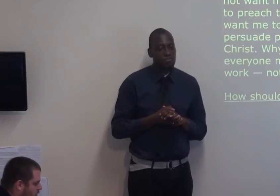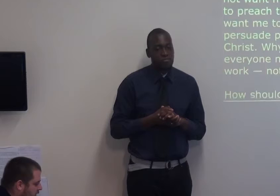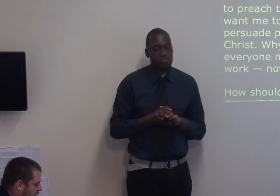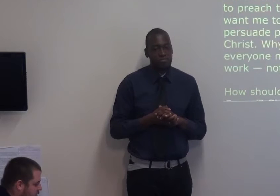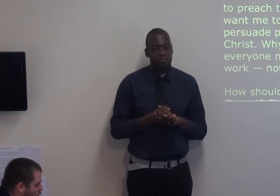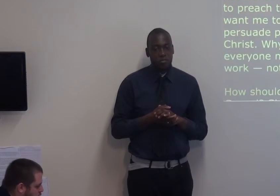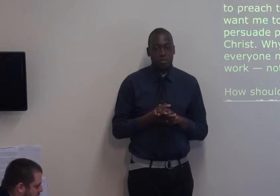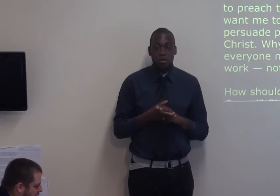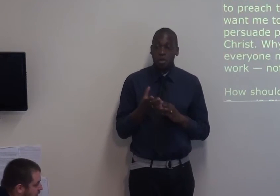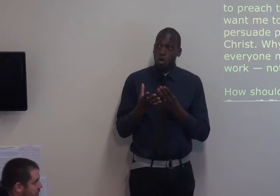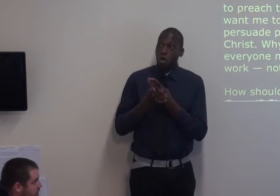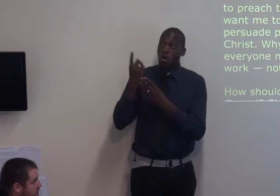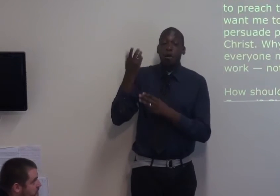God has called me,